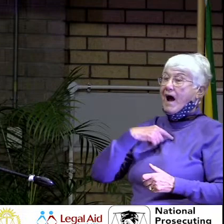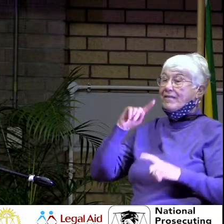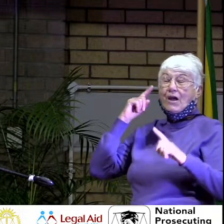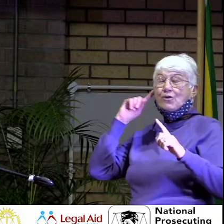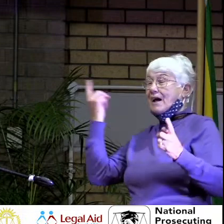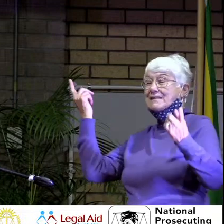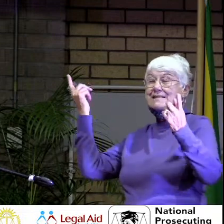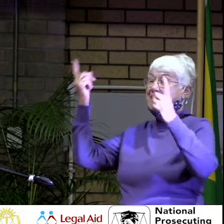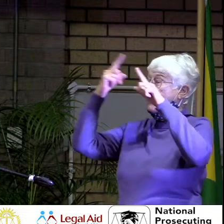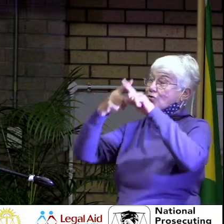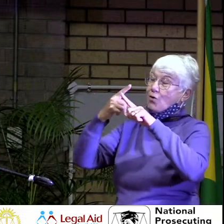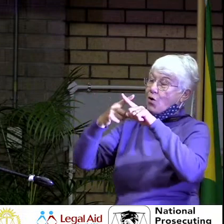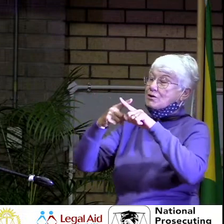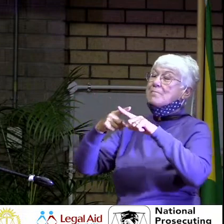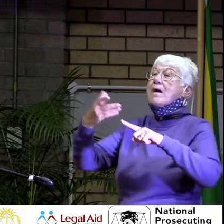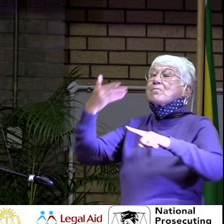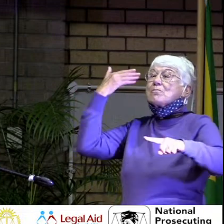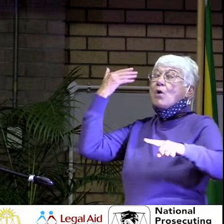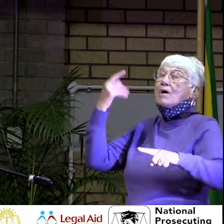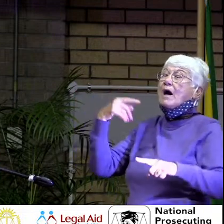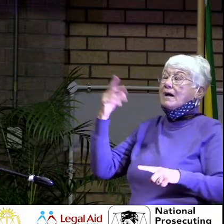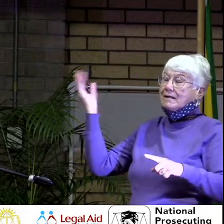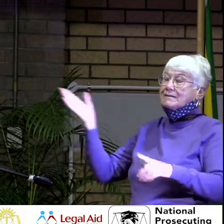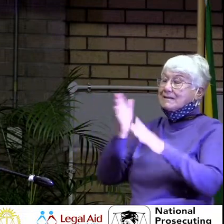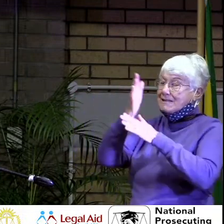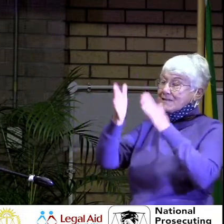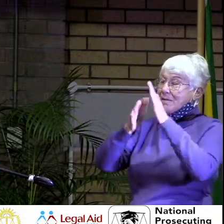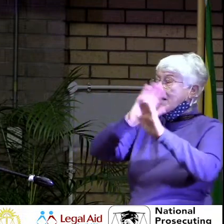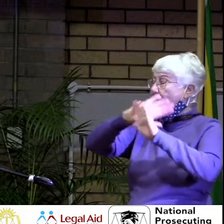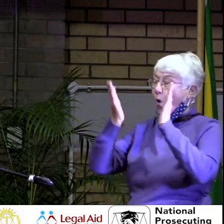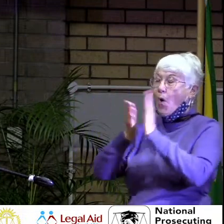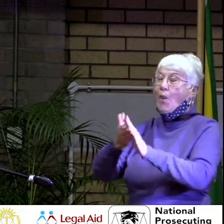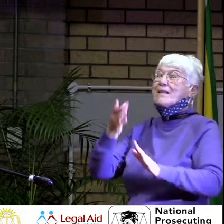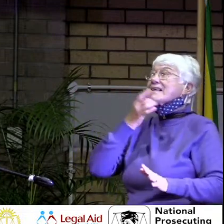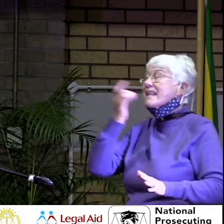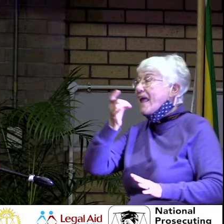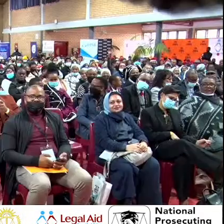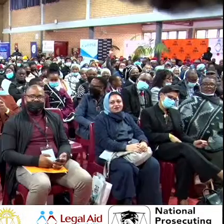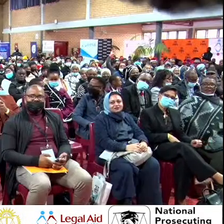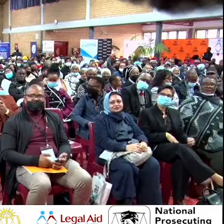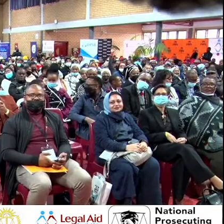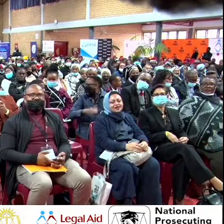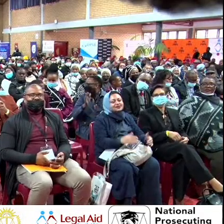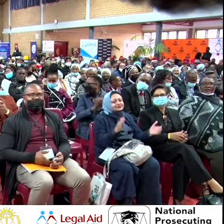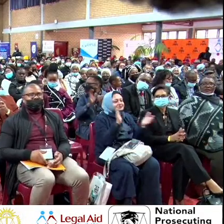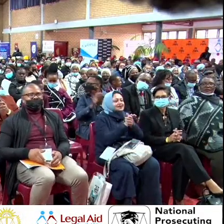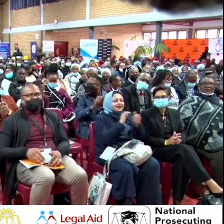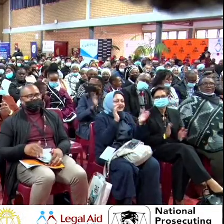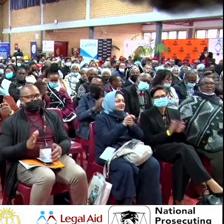bulawa kwabo ngabantu abangotata.